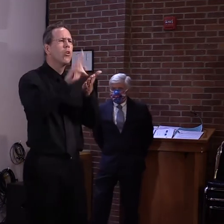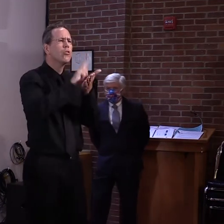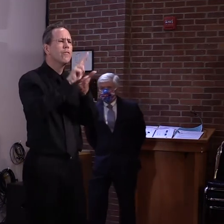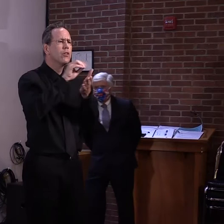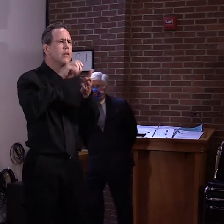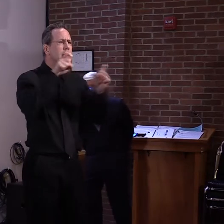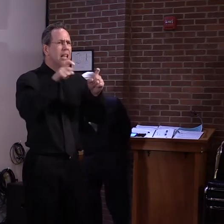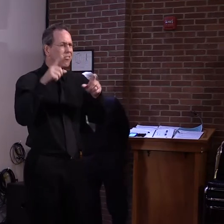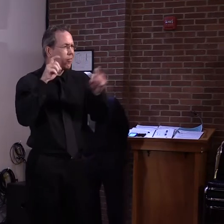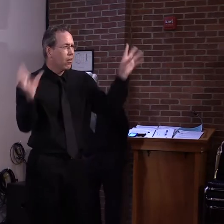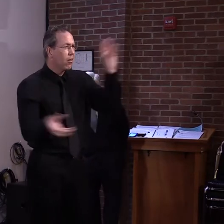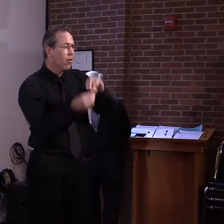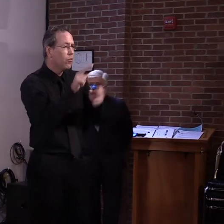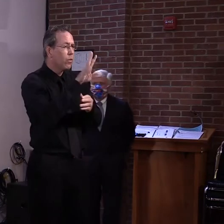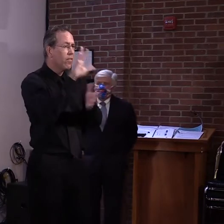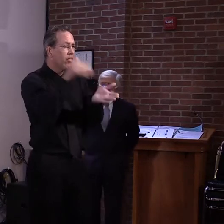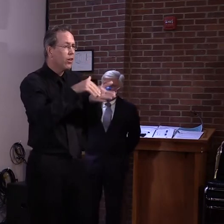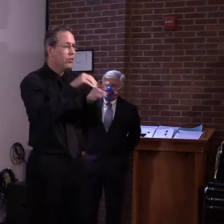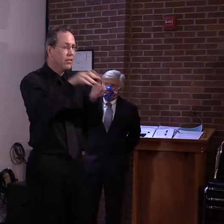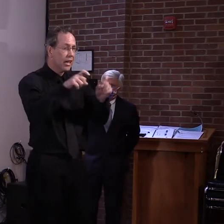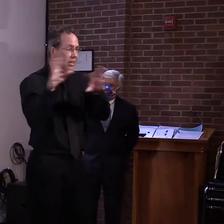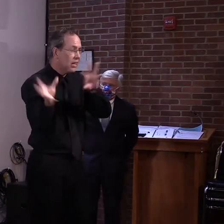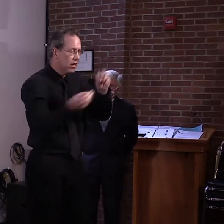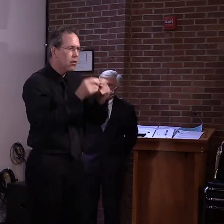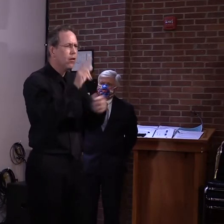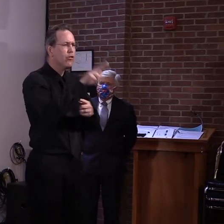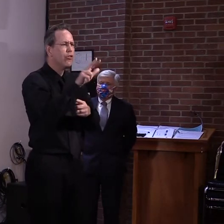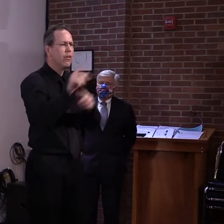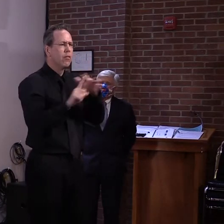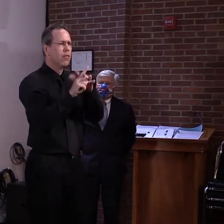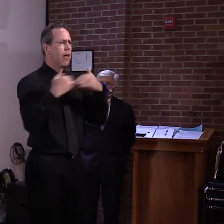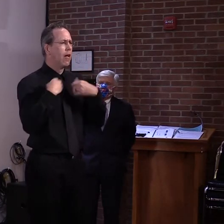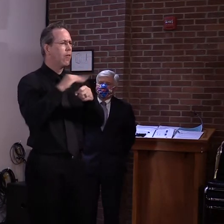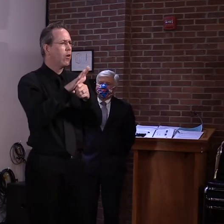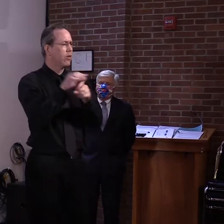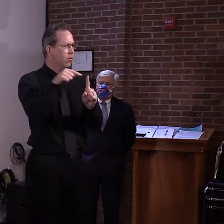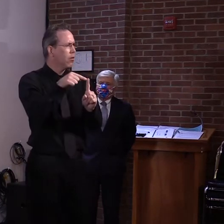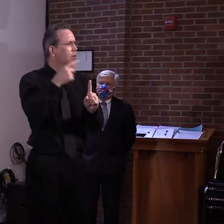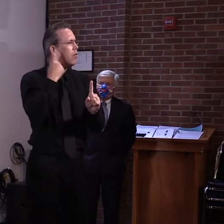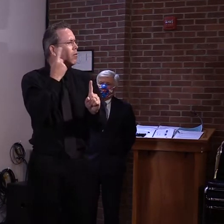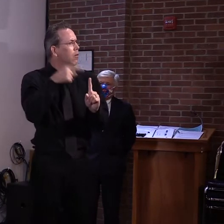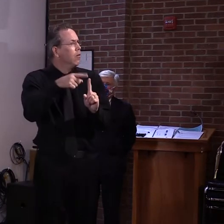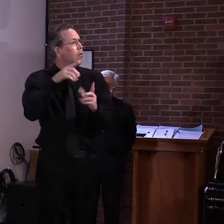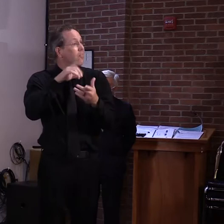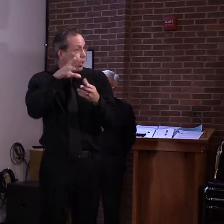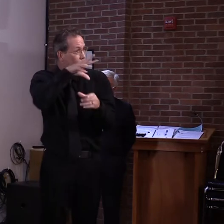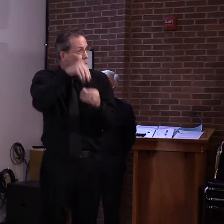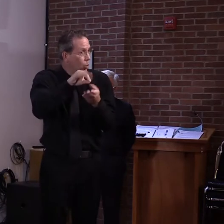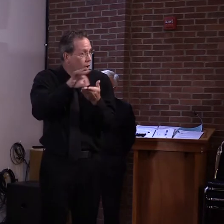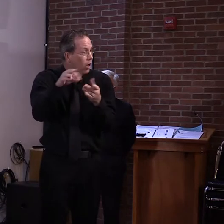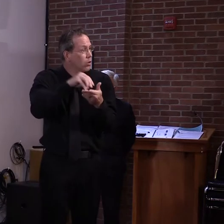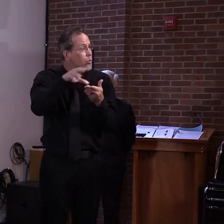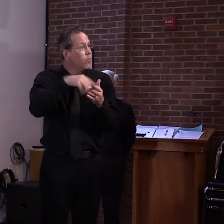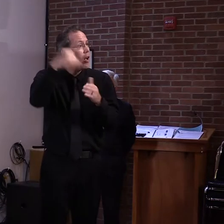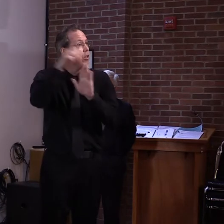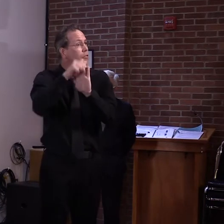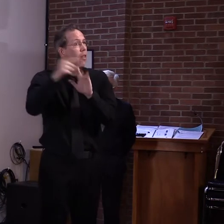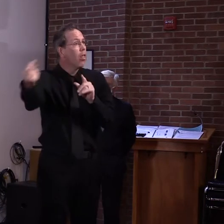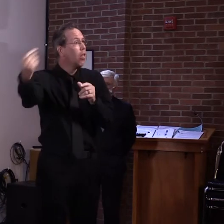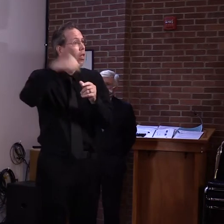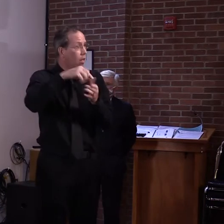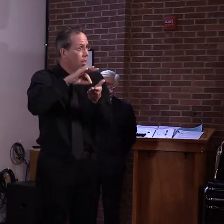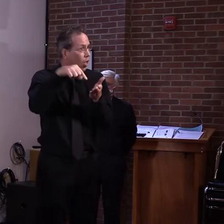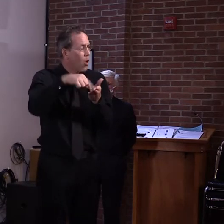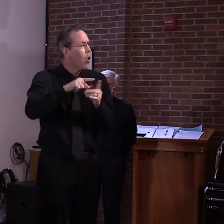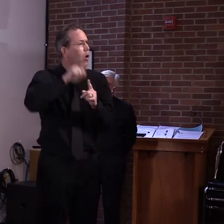I will ask Commissioner Pichek or Dr. Kelso, but I believe it didn't include the students that maybe